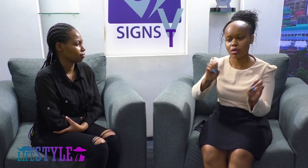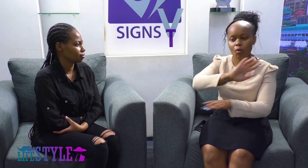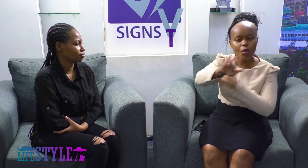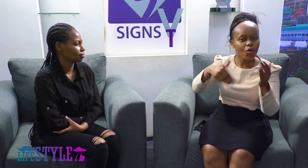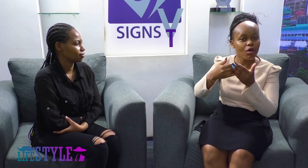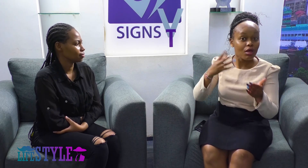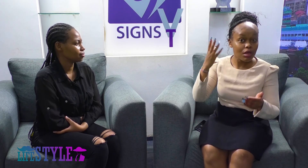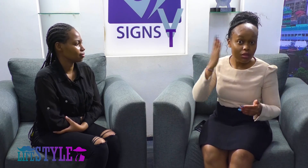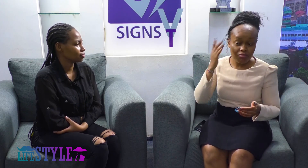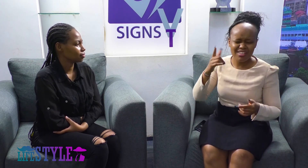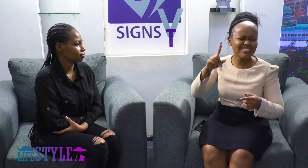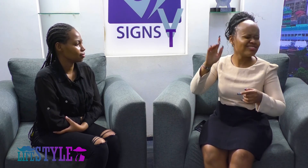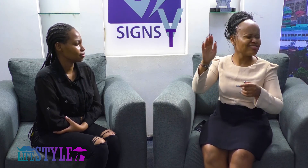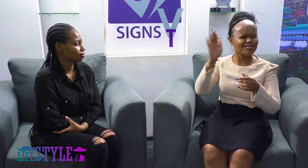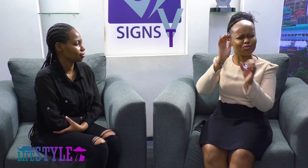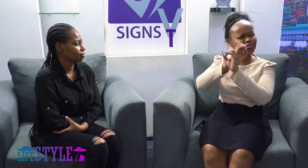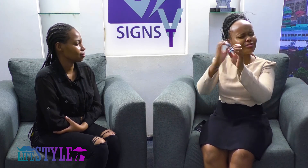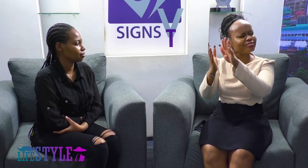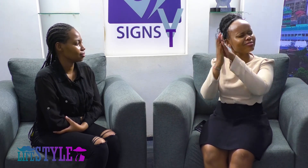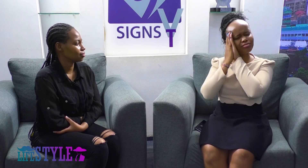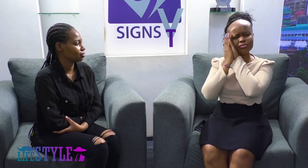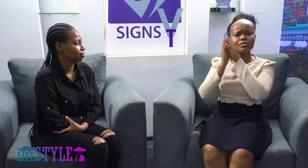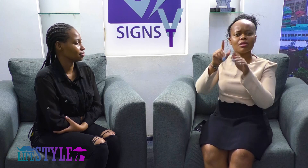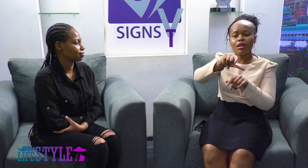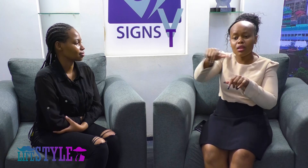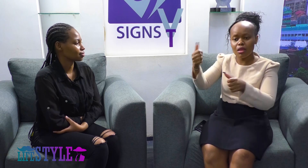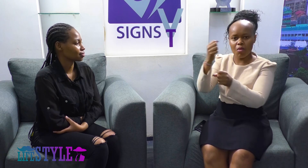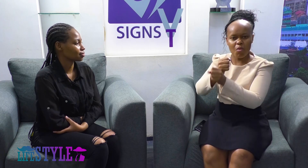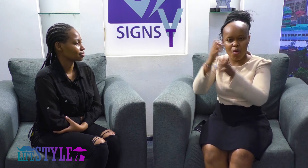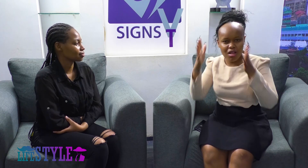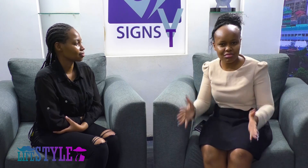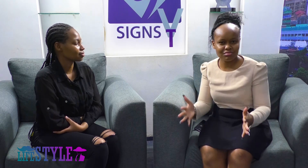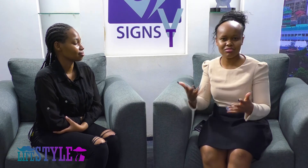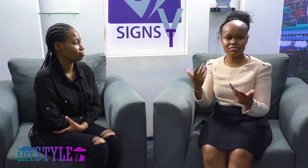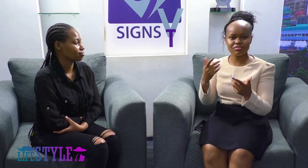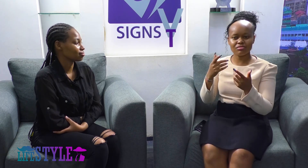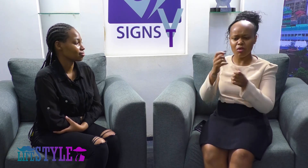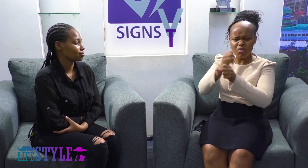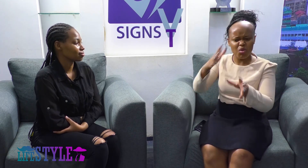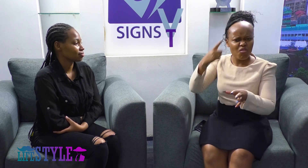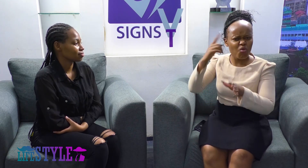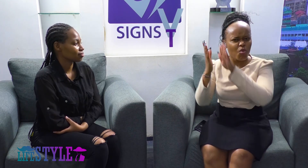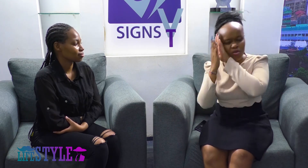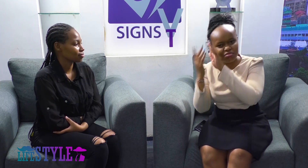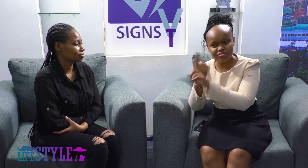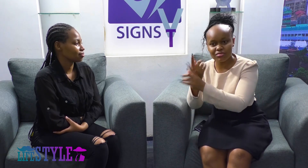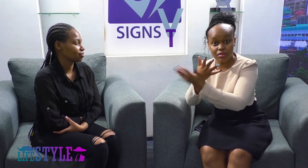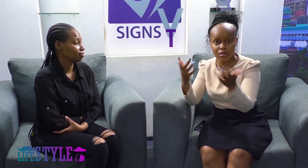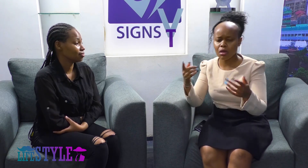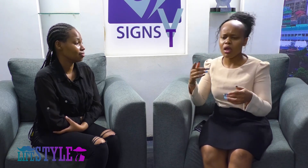So most of the time we can't get to hear many activities that go on outside. So we get our good nights and we